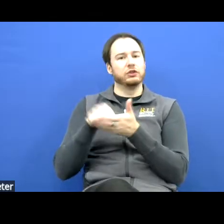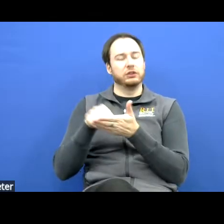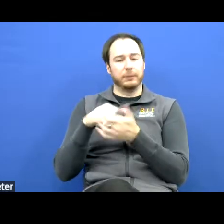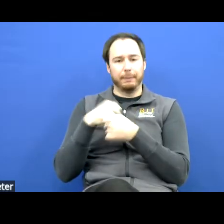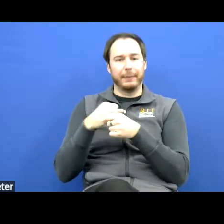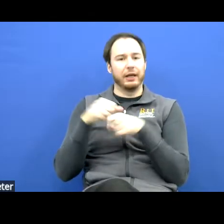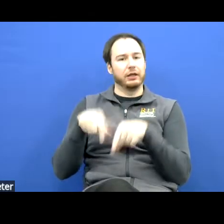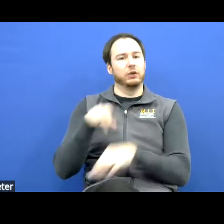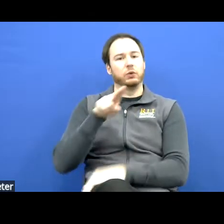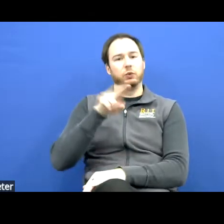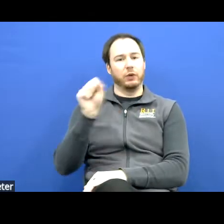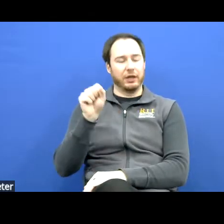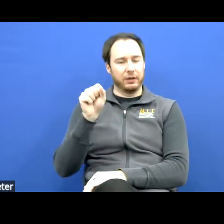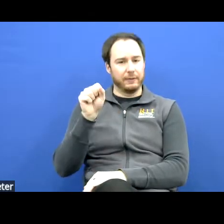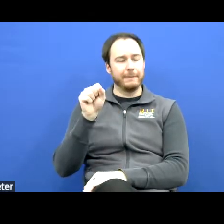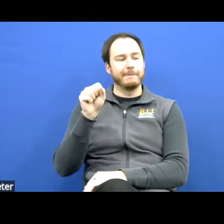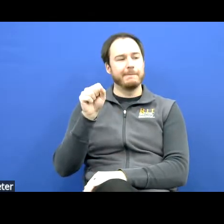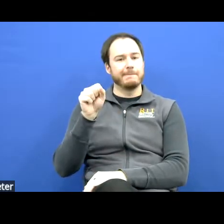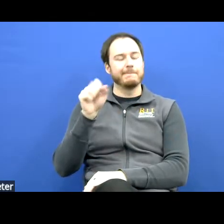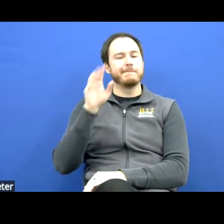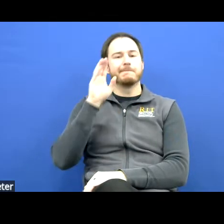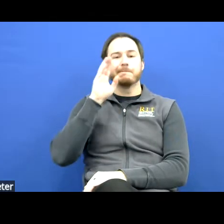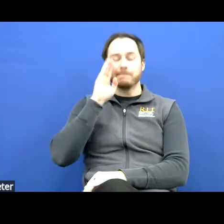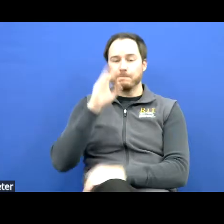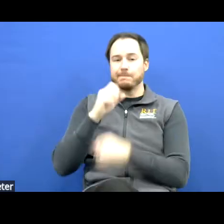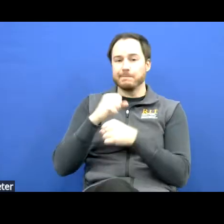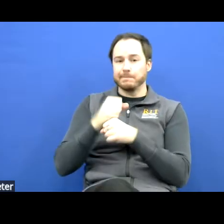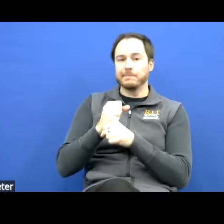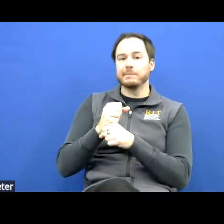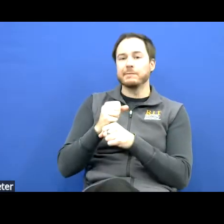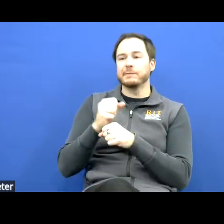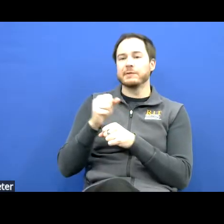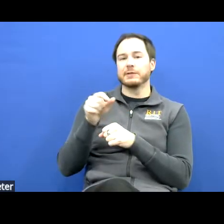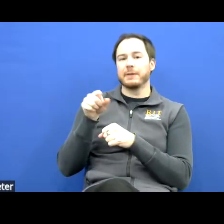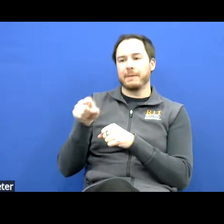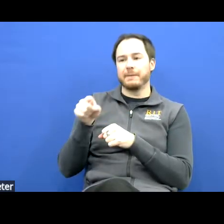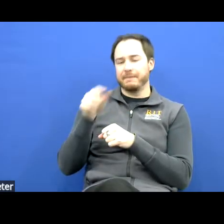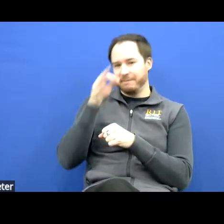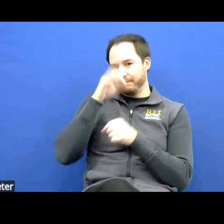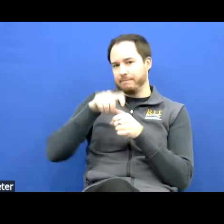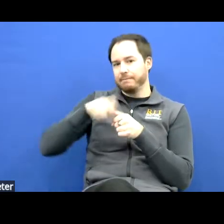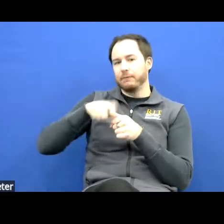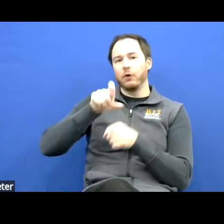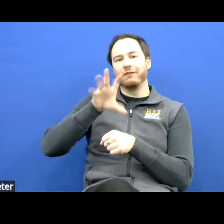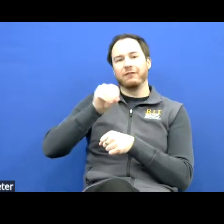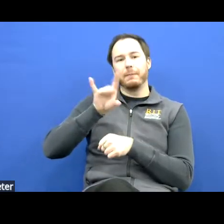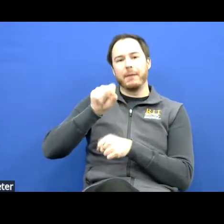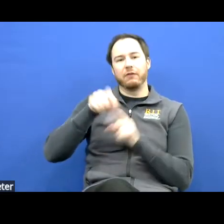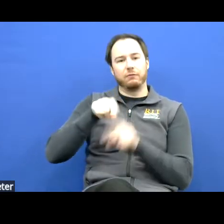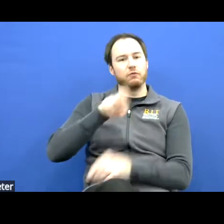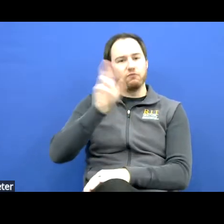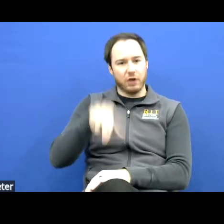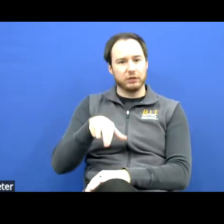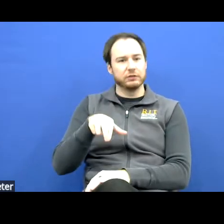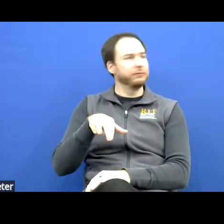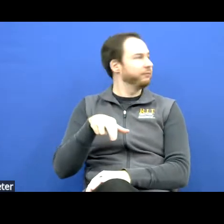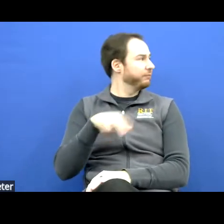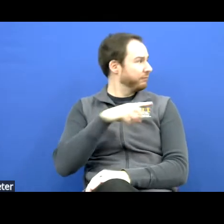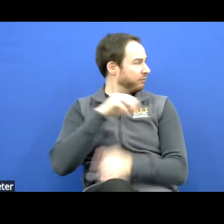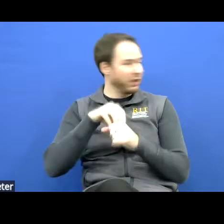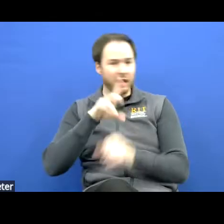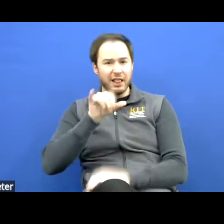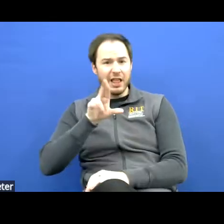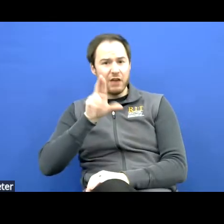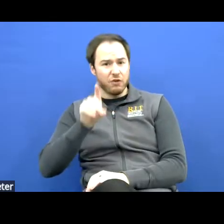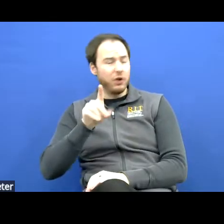the United States will be manufactured within a 150-mile radius of Rochester. That's Clay Road in Clay, right? Clay,